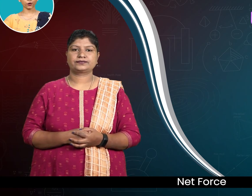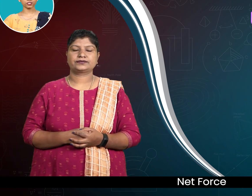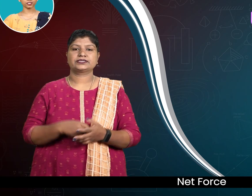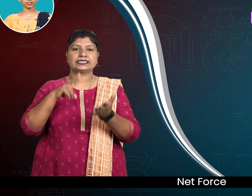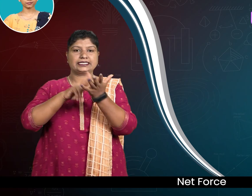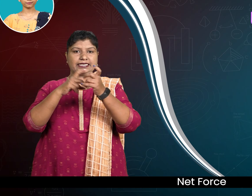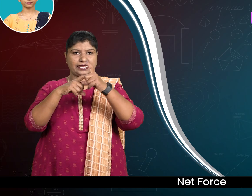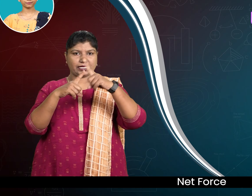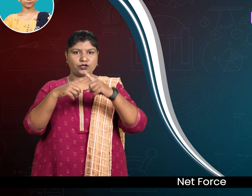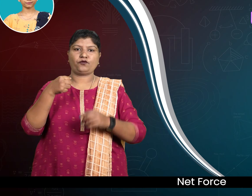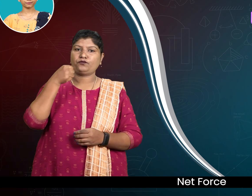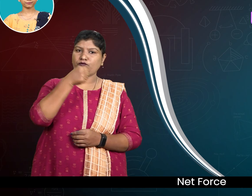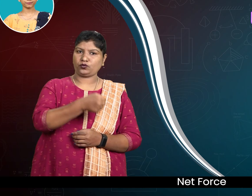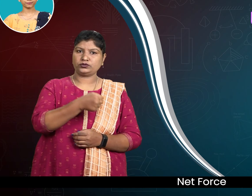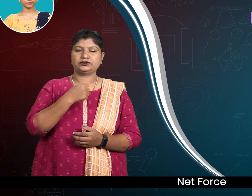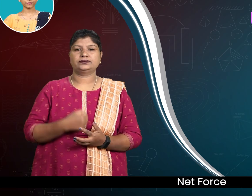net force,